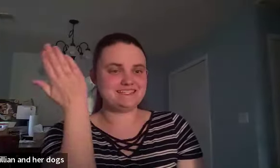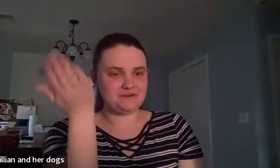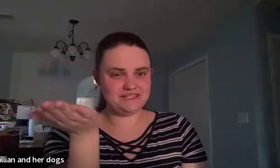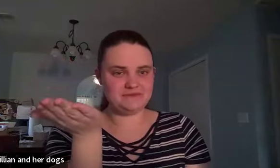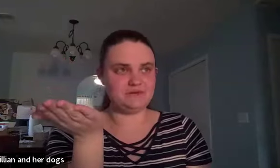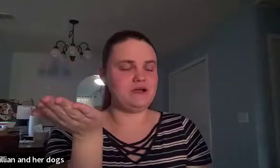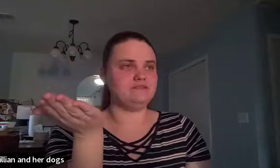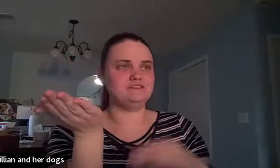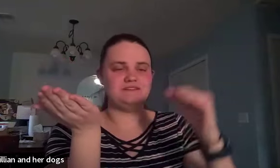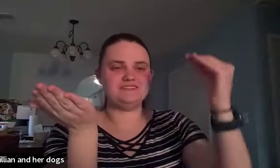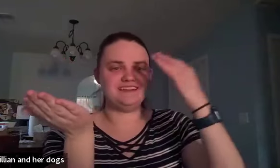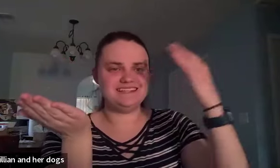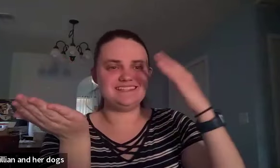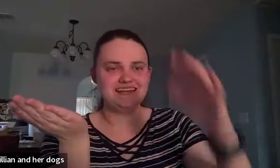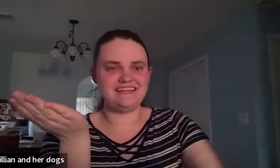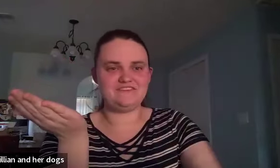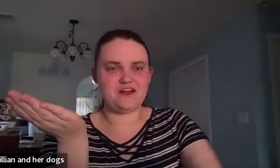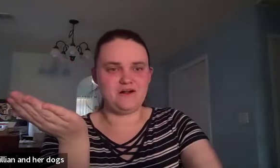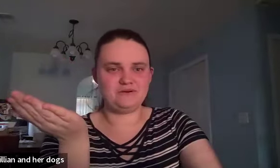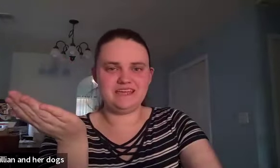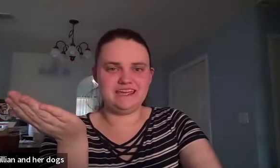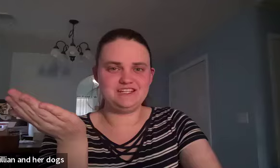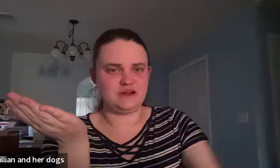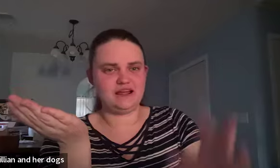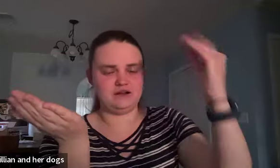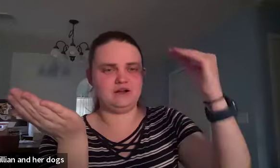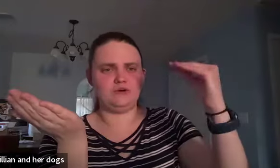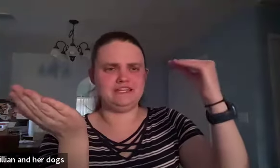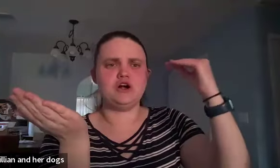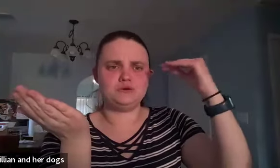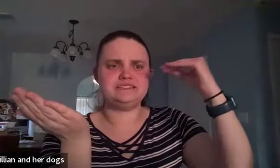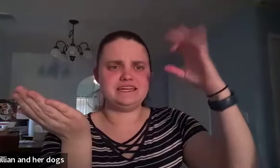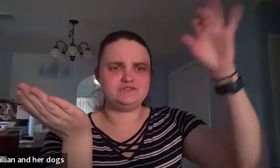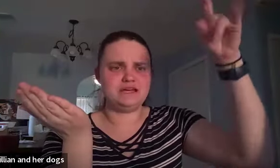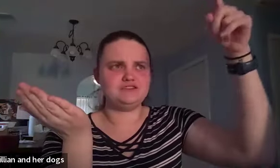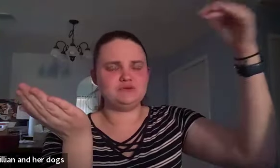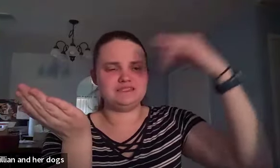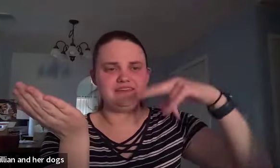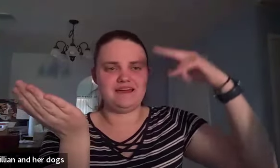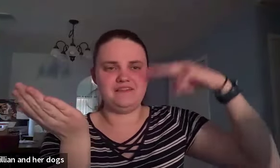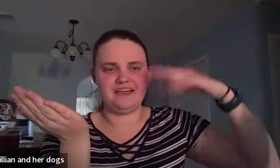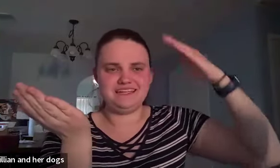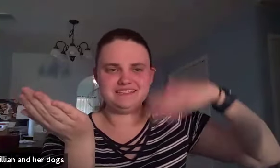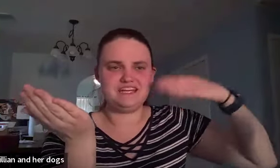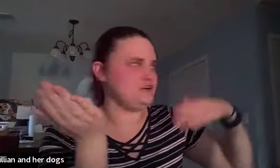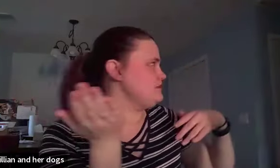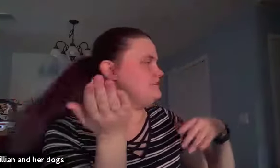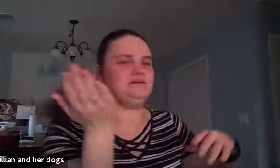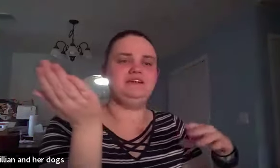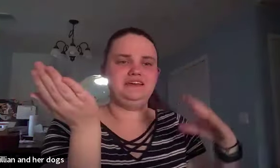is going to be, wow, sorry. The sun is setting at that awkward age, right? Awkward stage right now. So it's like the lighting is getting darker, and I'm